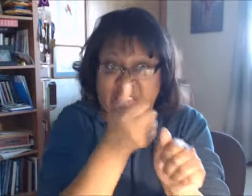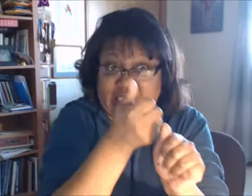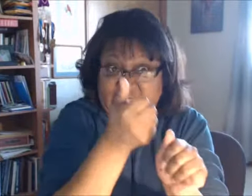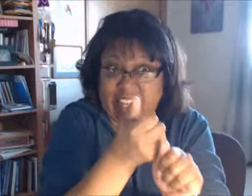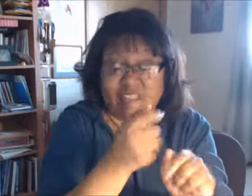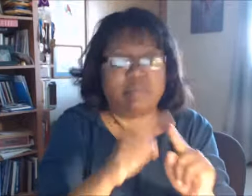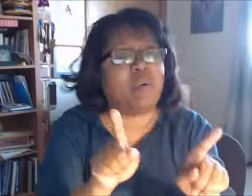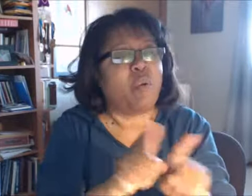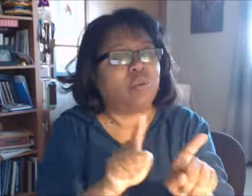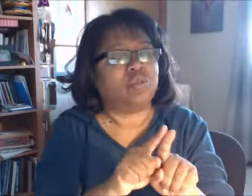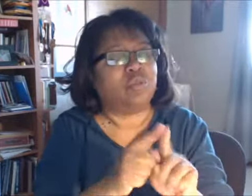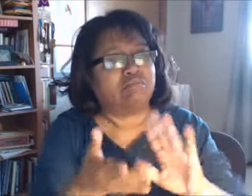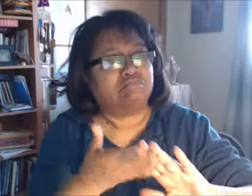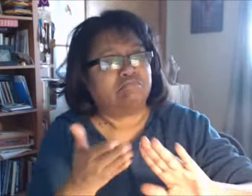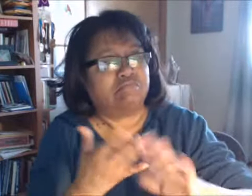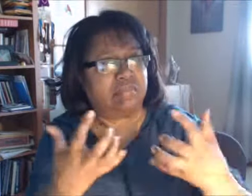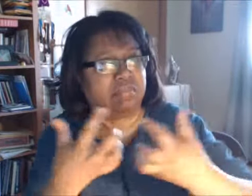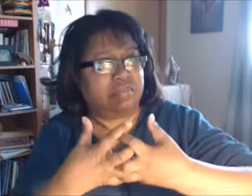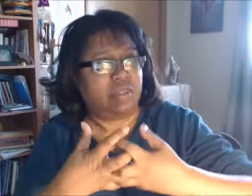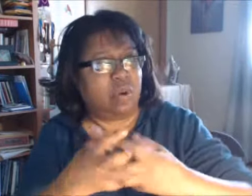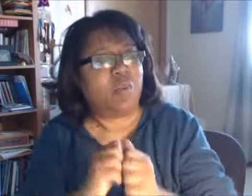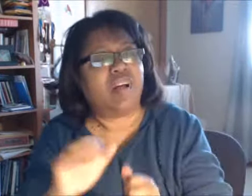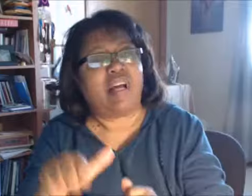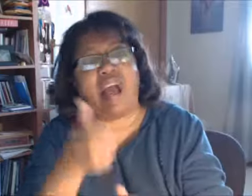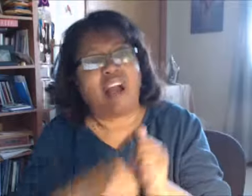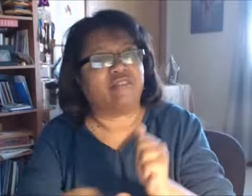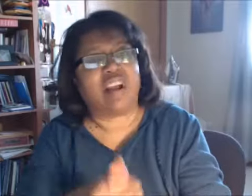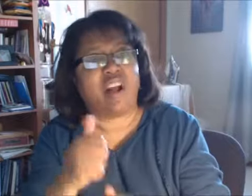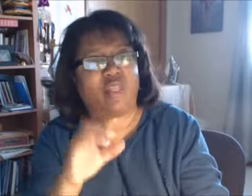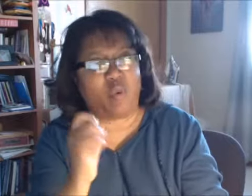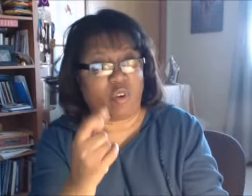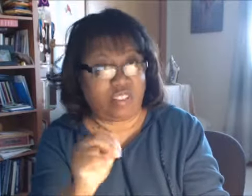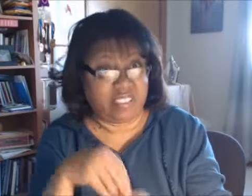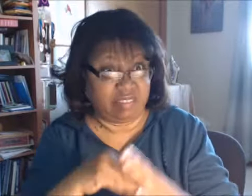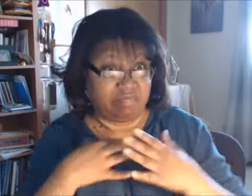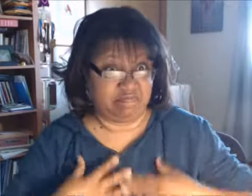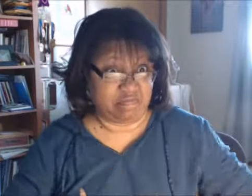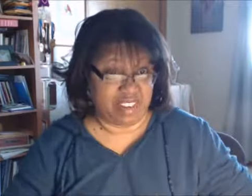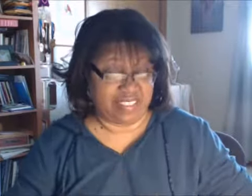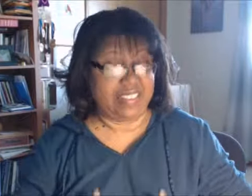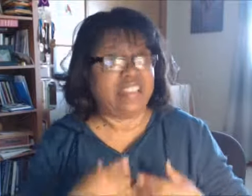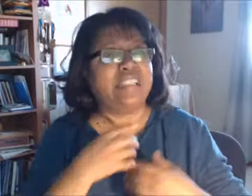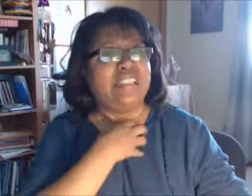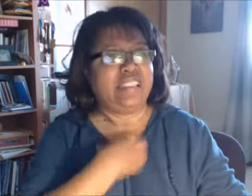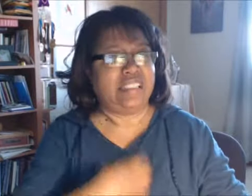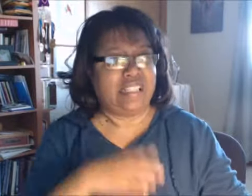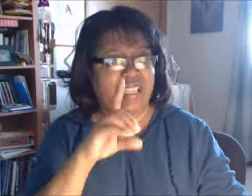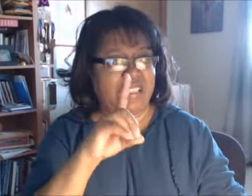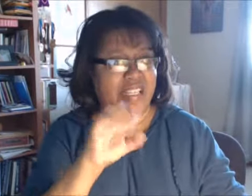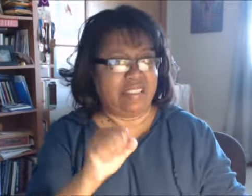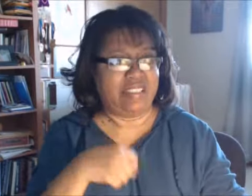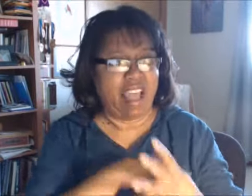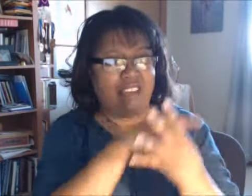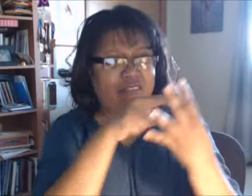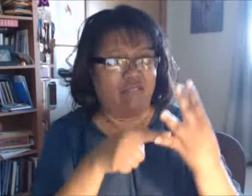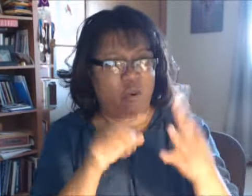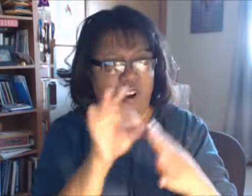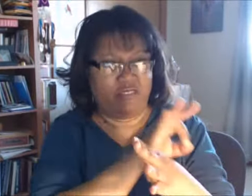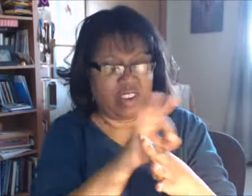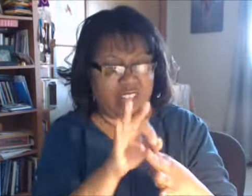it also works in collaboration with every other organ system. The digestive system has 4 primary functions. First of